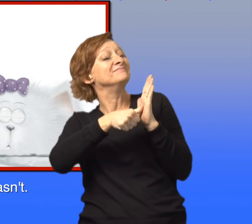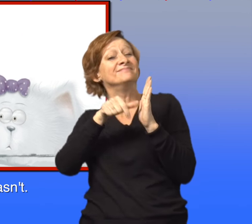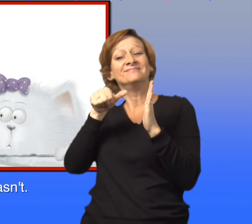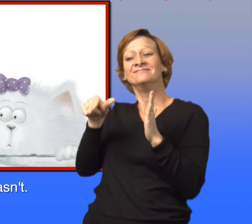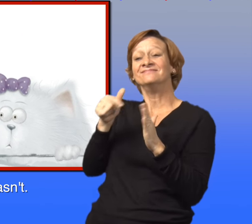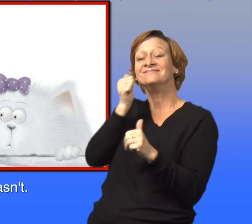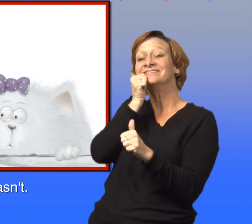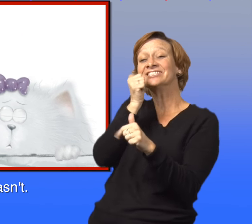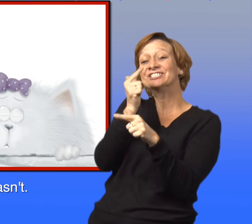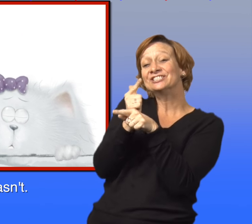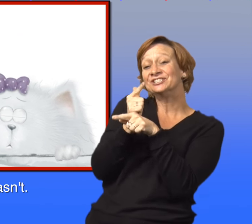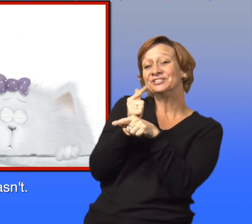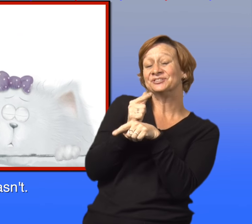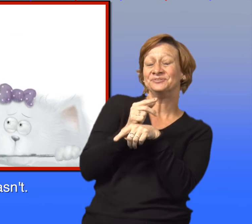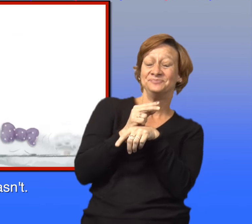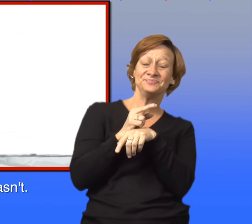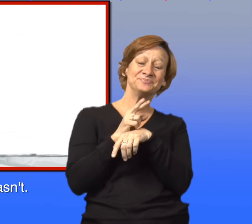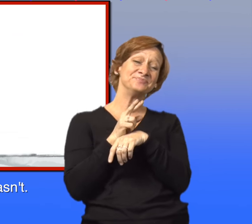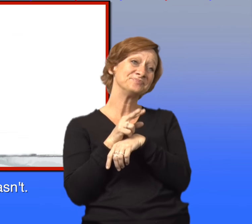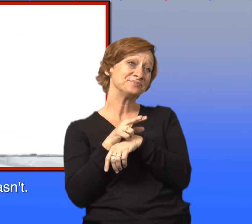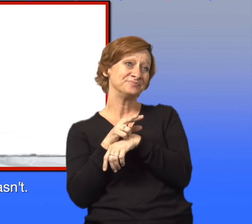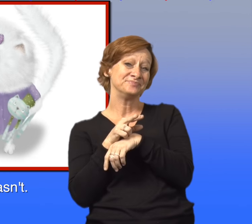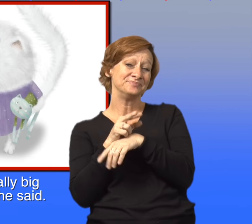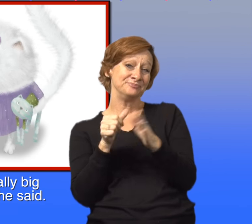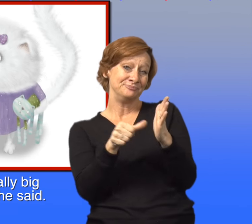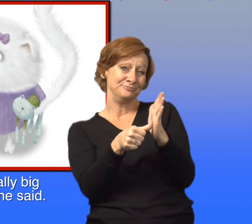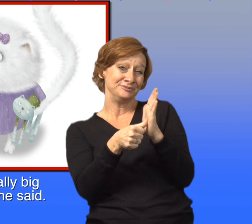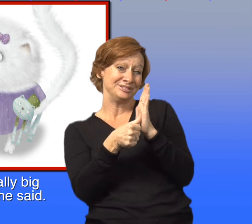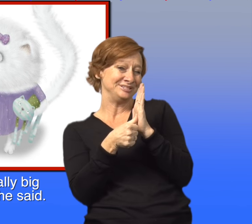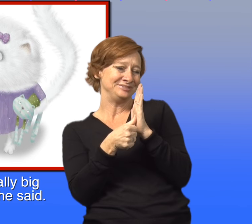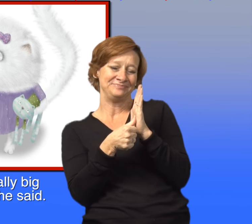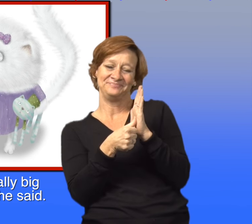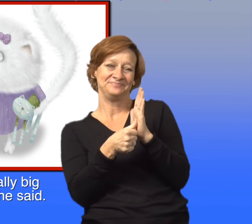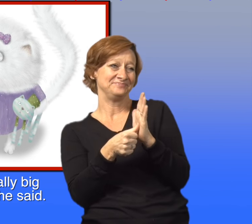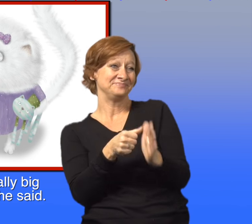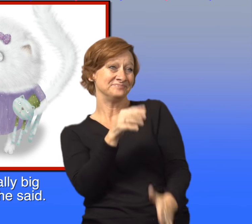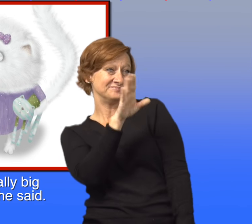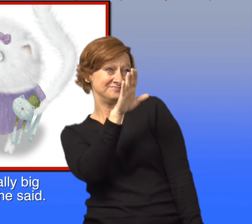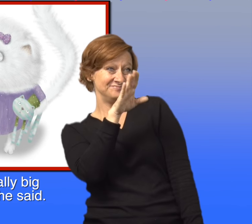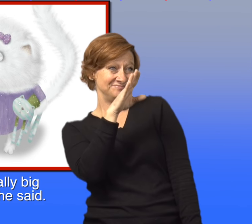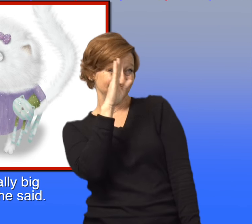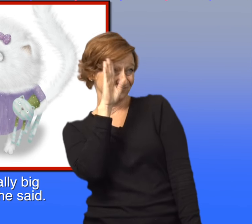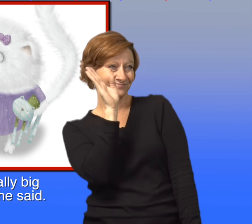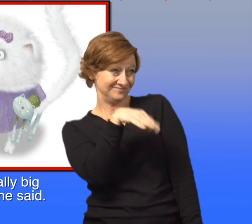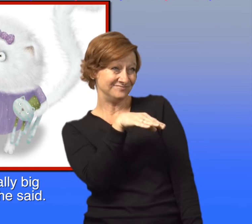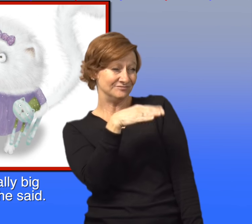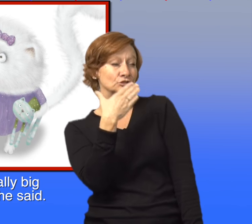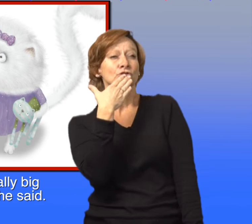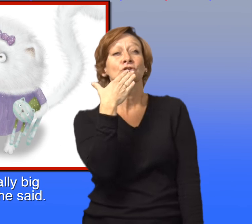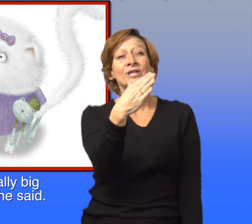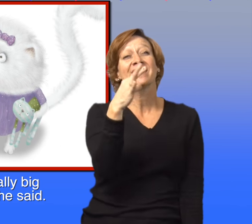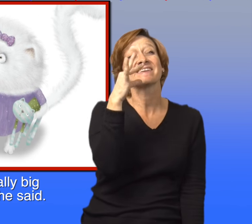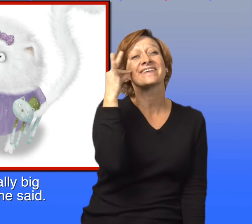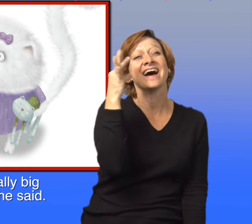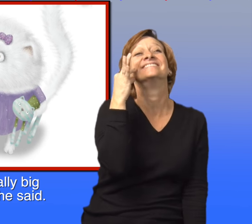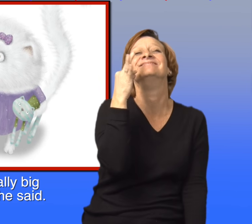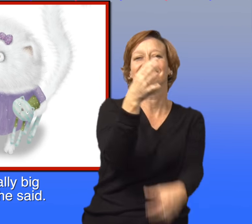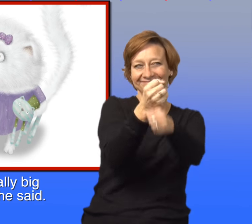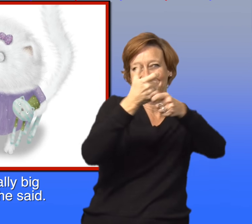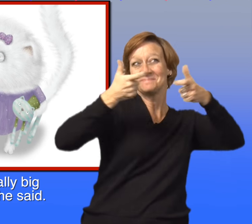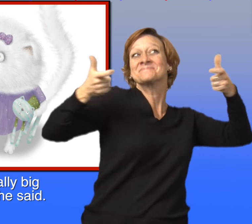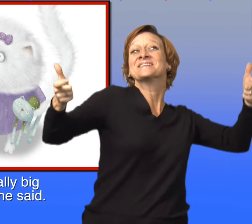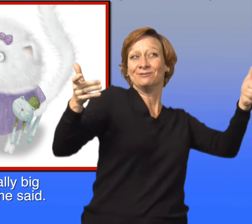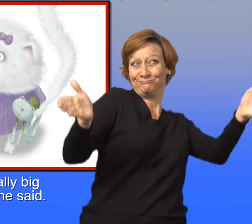Splat's little sister wasn't. Only good cats get really big presents from Santa,